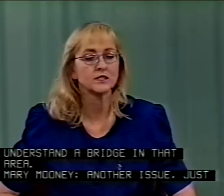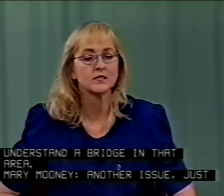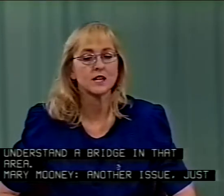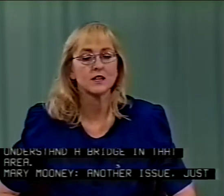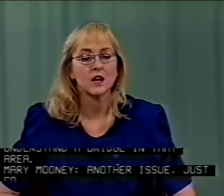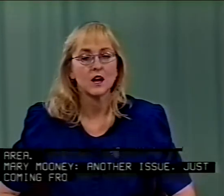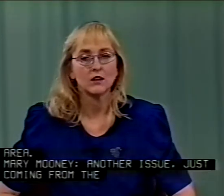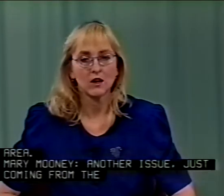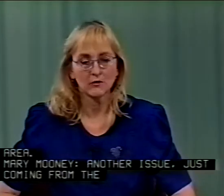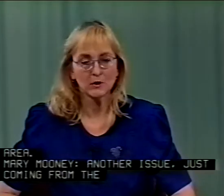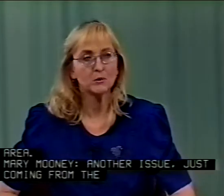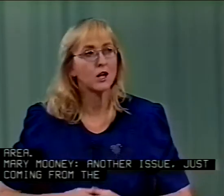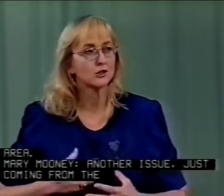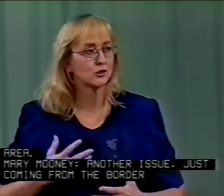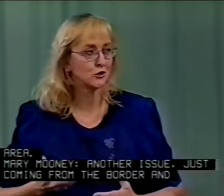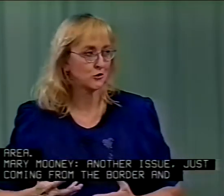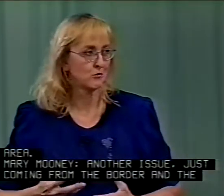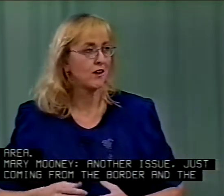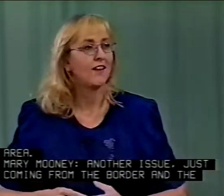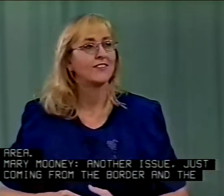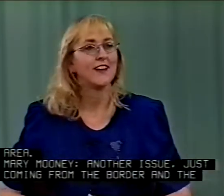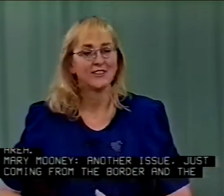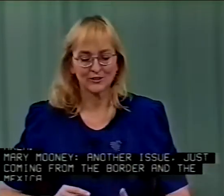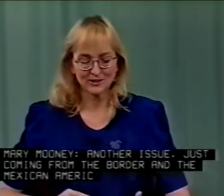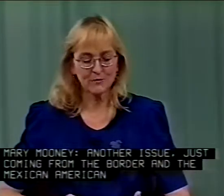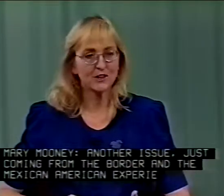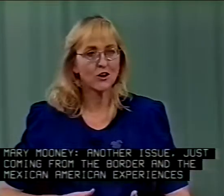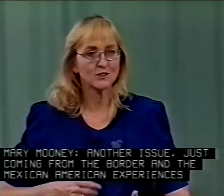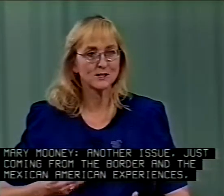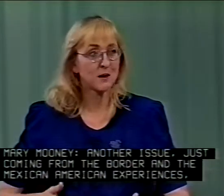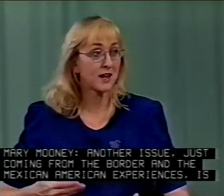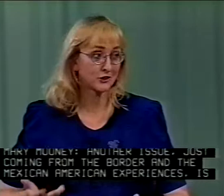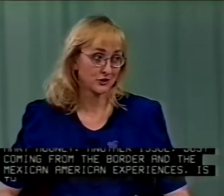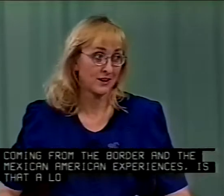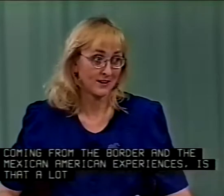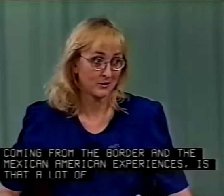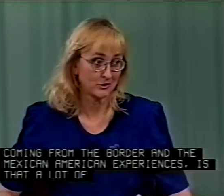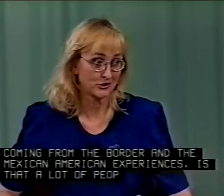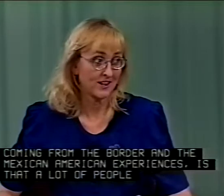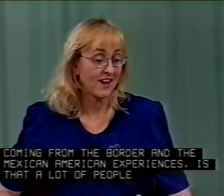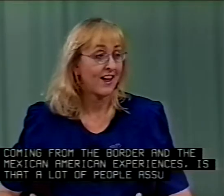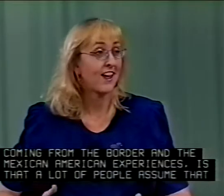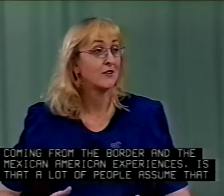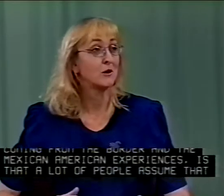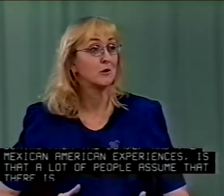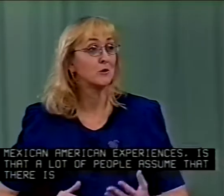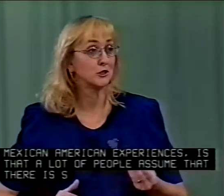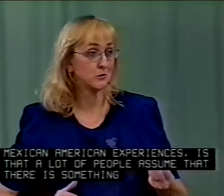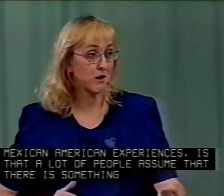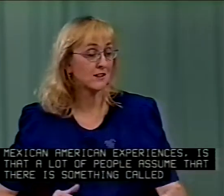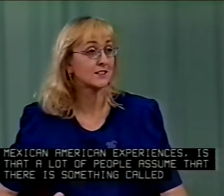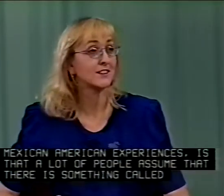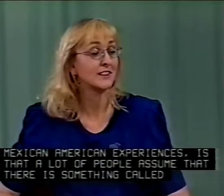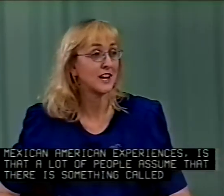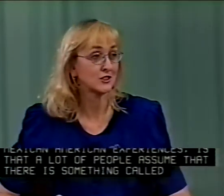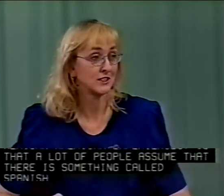is that a lot of people assume that there is something called Spanish Sign Language. And when we went to Boston and the National